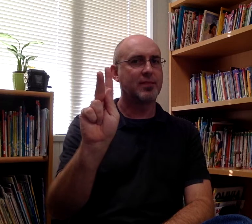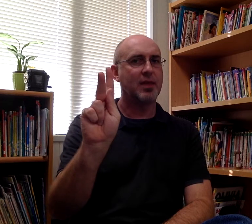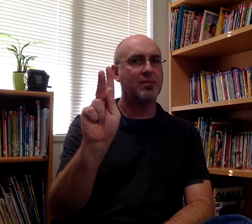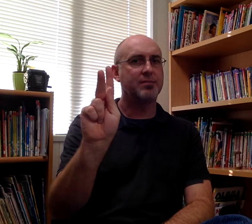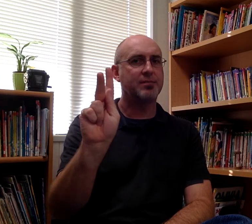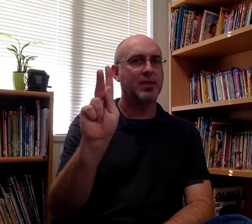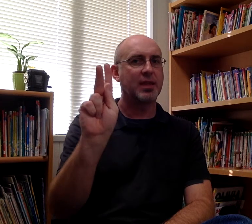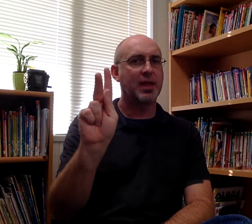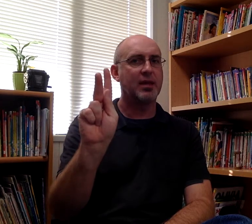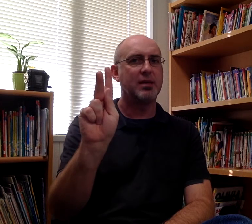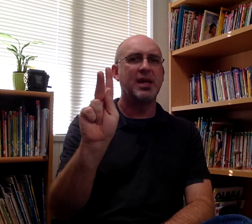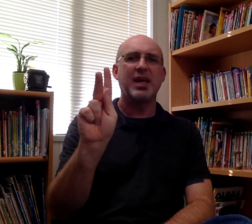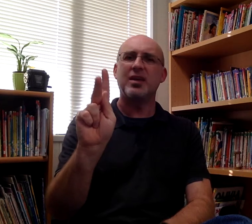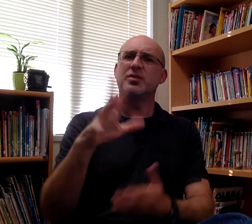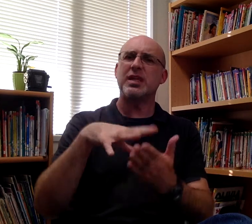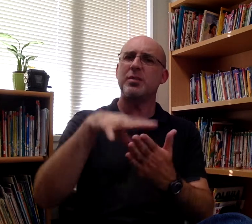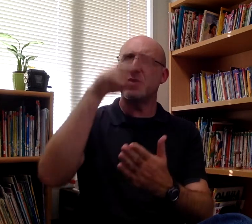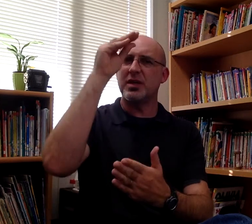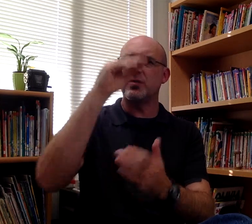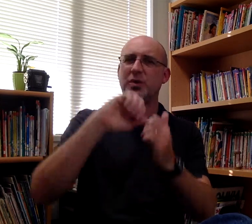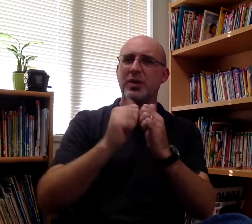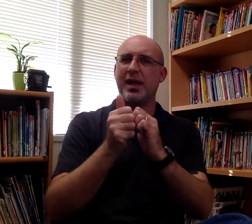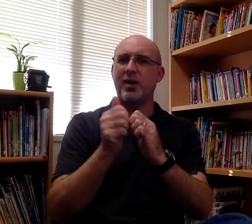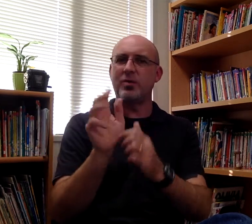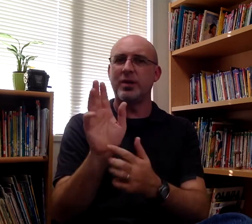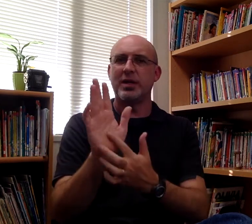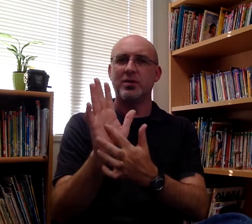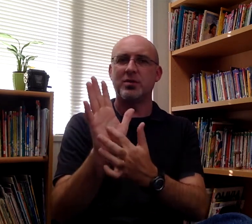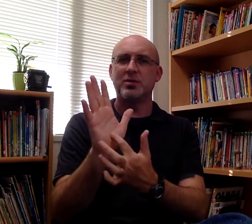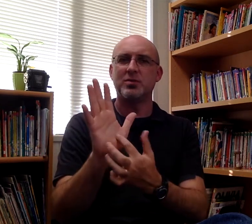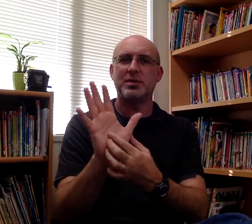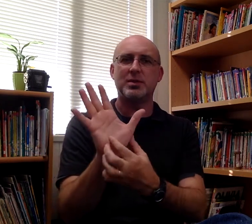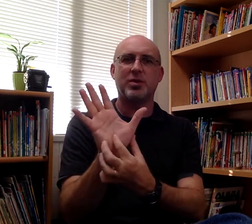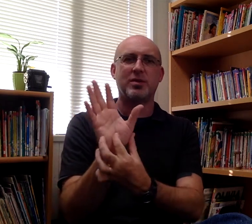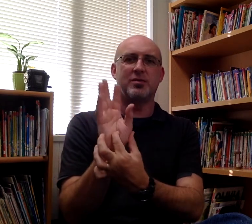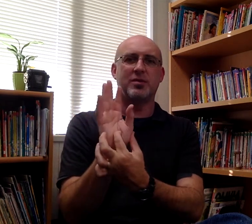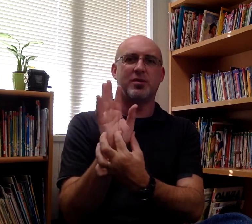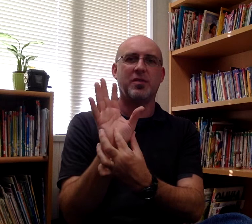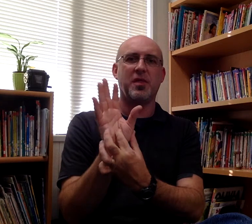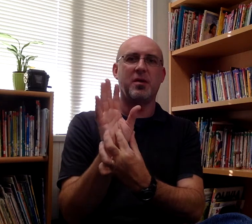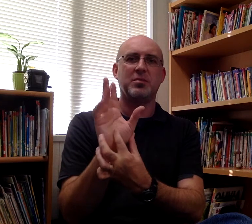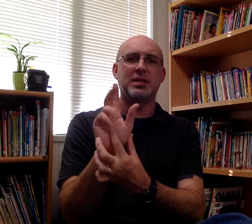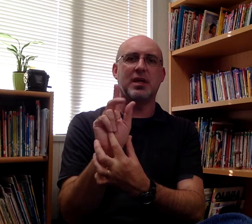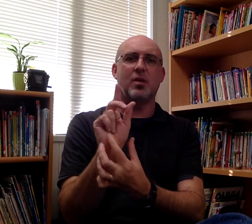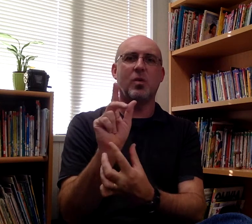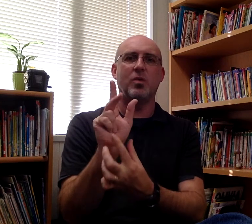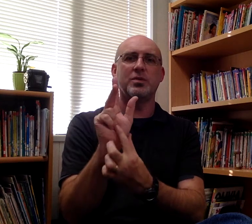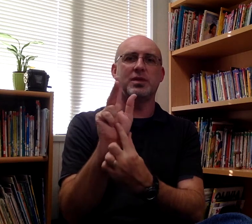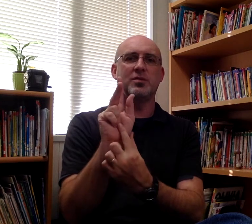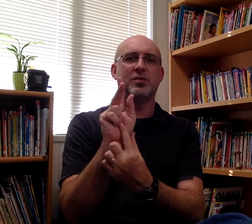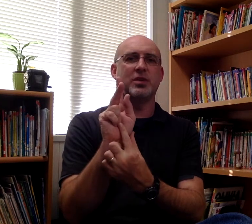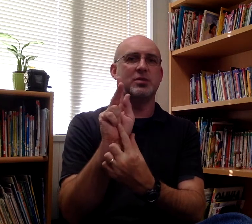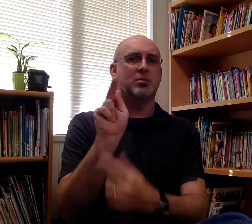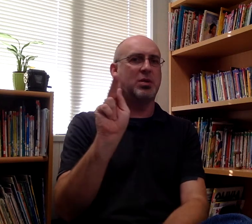K, K. And over time you kind of learn how you can use this part of your thumb to kind of hold those other fingers in